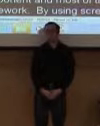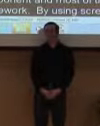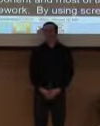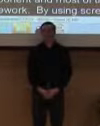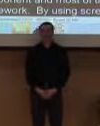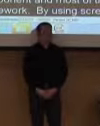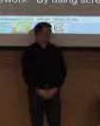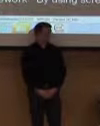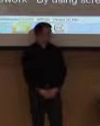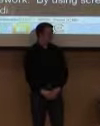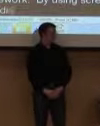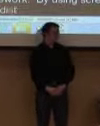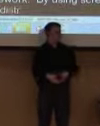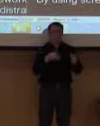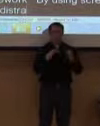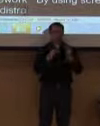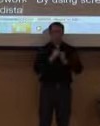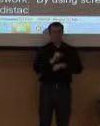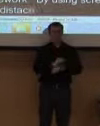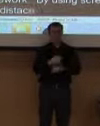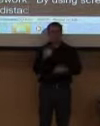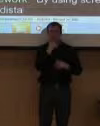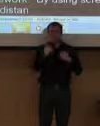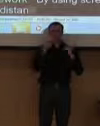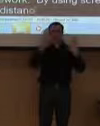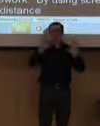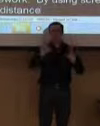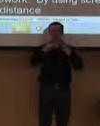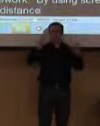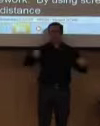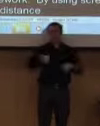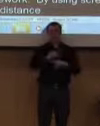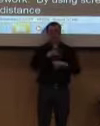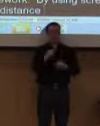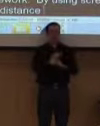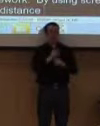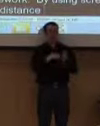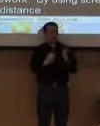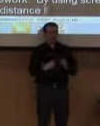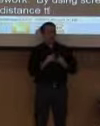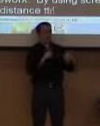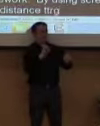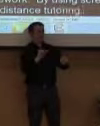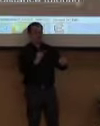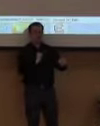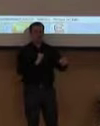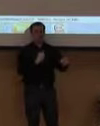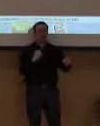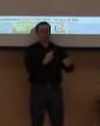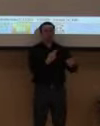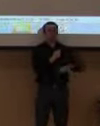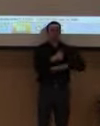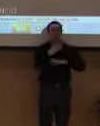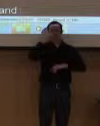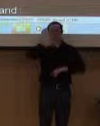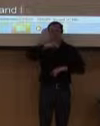So to take you through how this works, we don't have great screen captures using students, but Lisa and I set up a mock